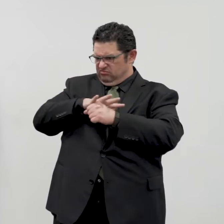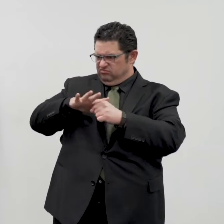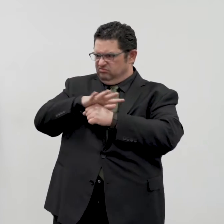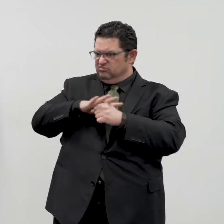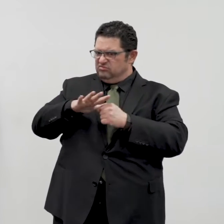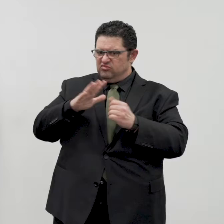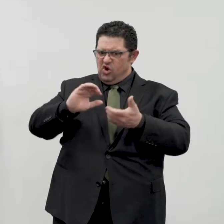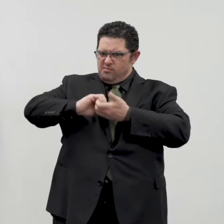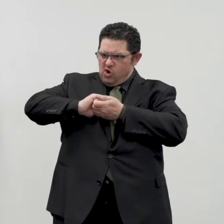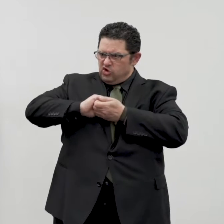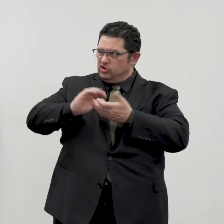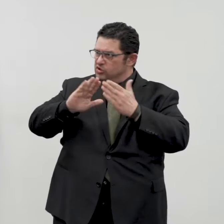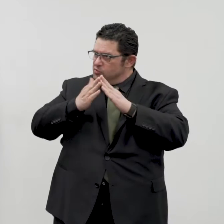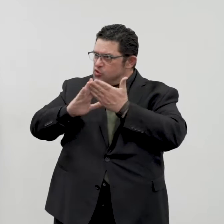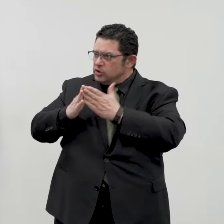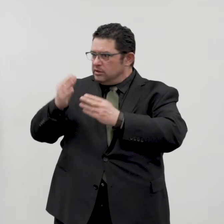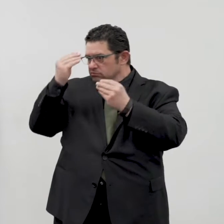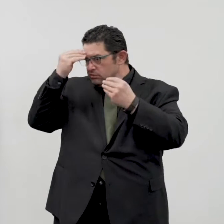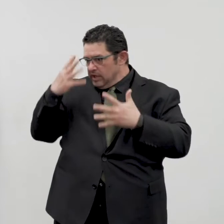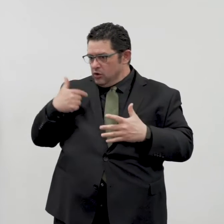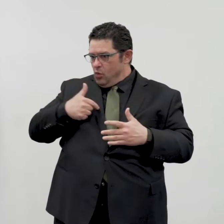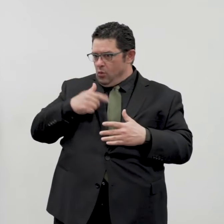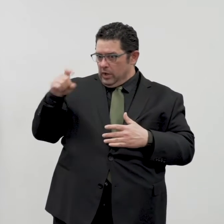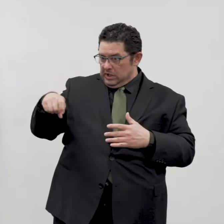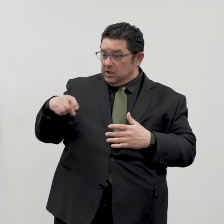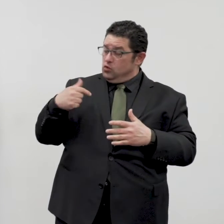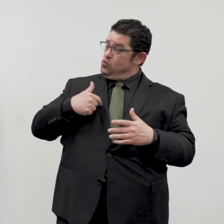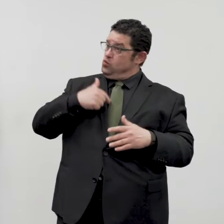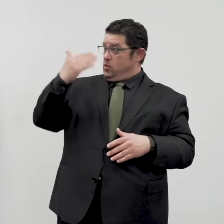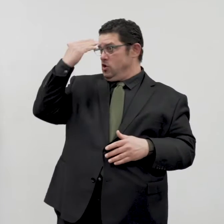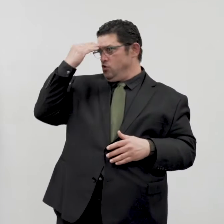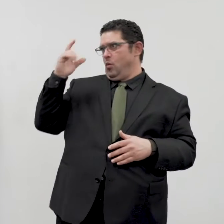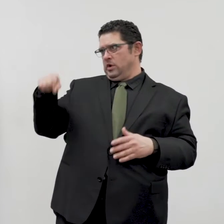in the community that are telling us what we need. But we know what we need right now.